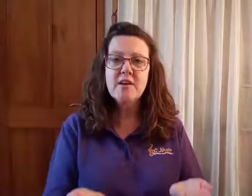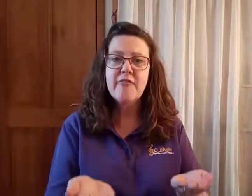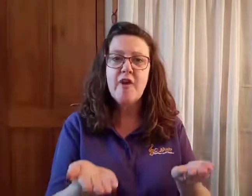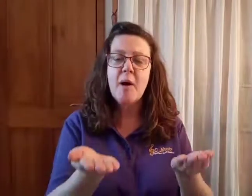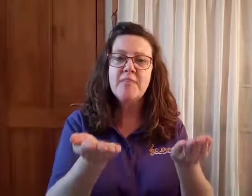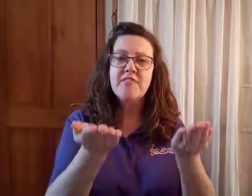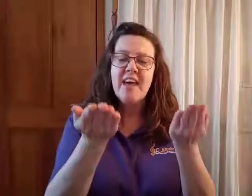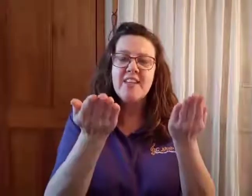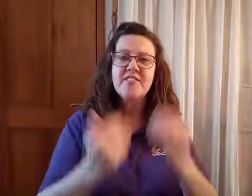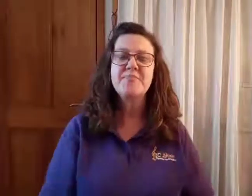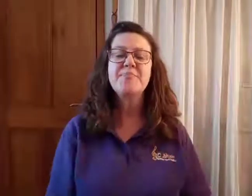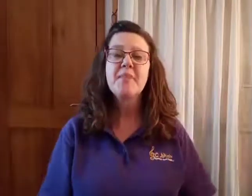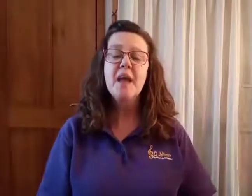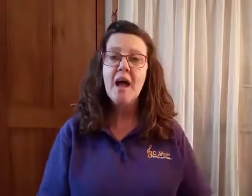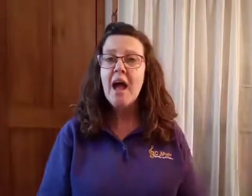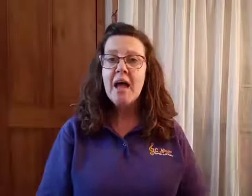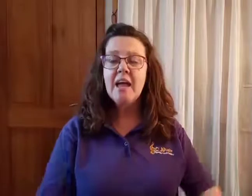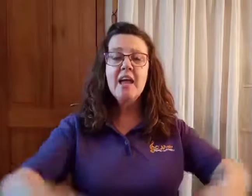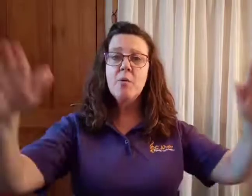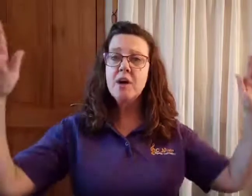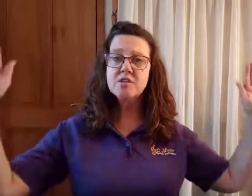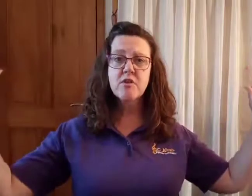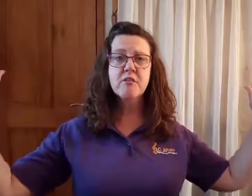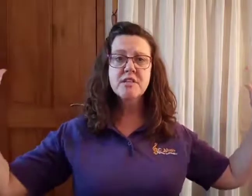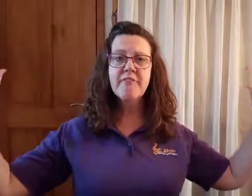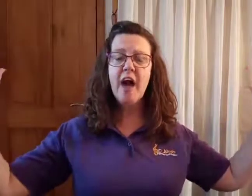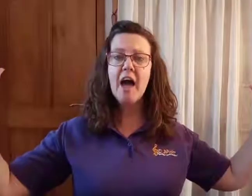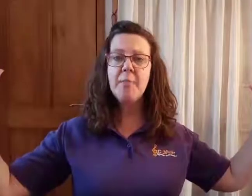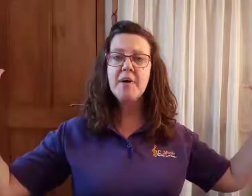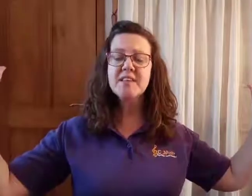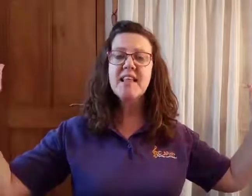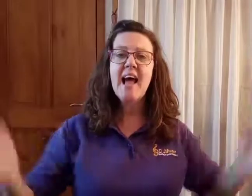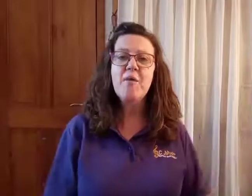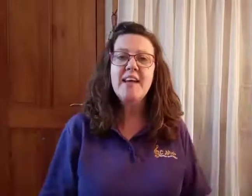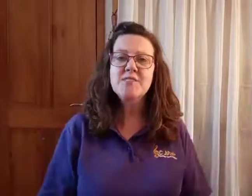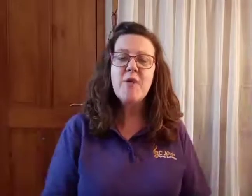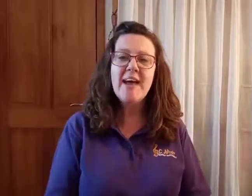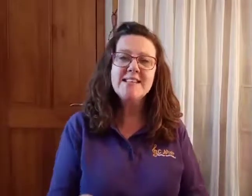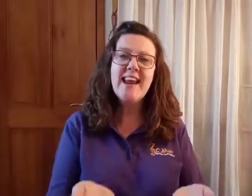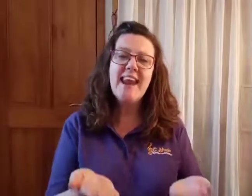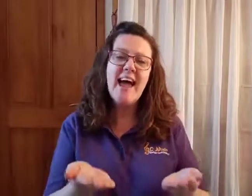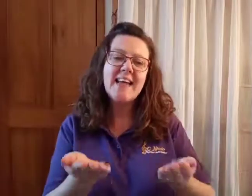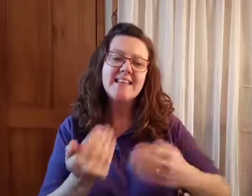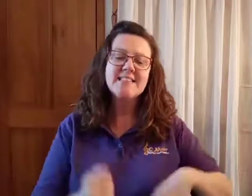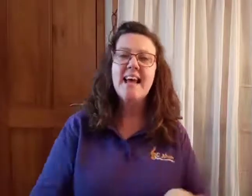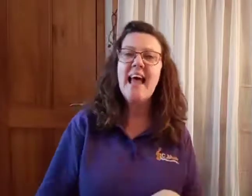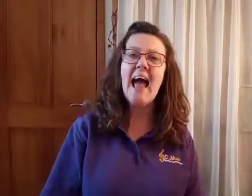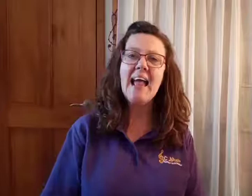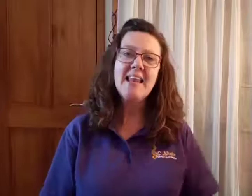risen from the dead. He was crucified, but now he's risen like he said.